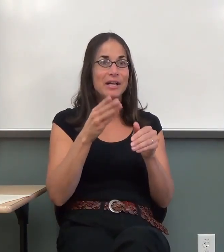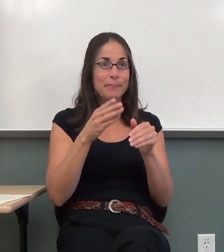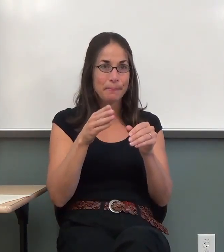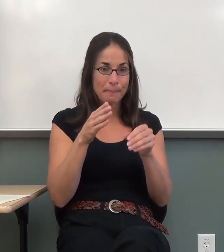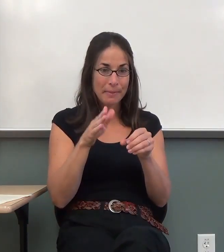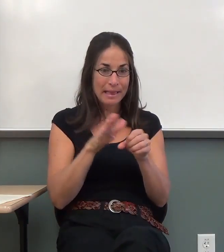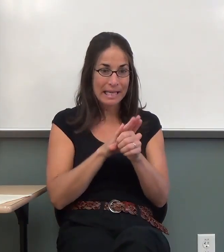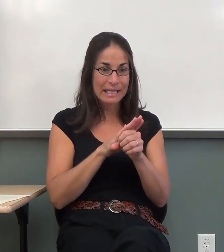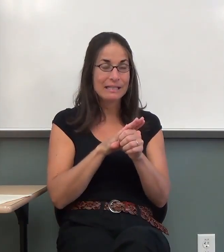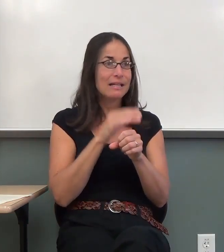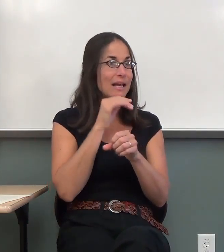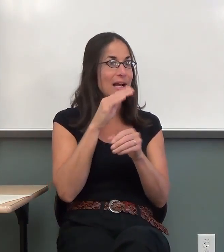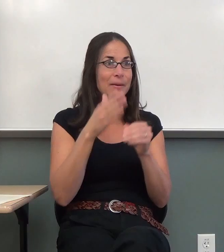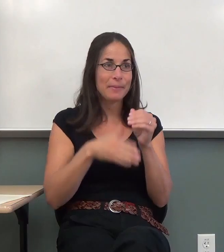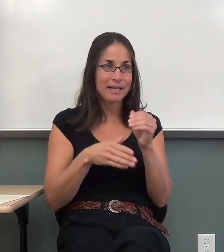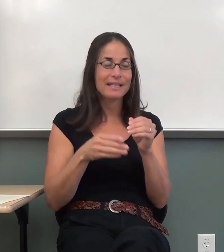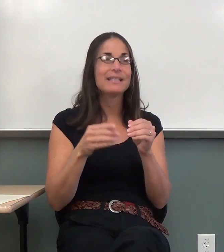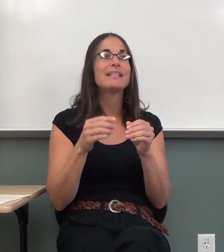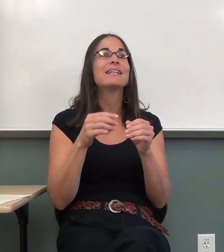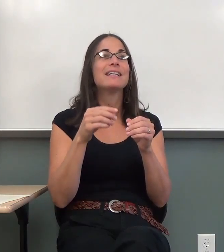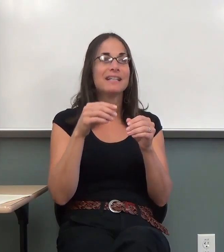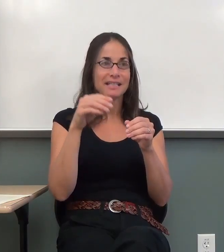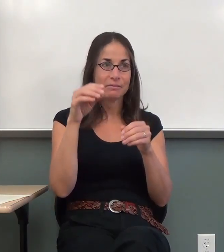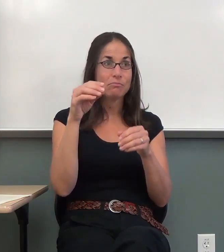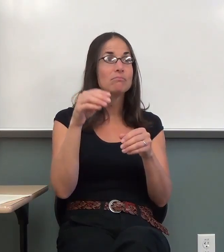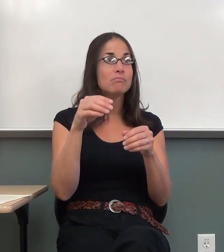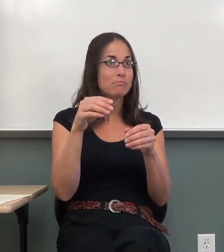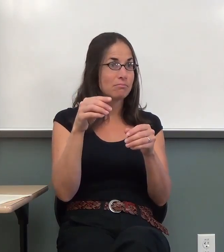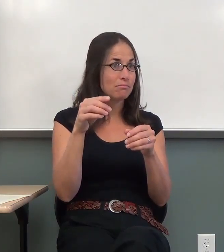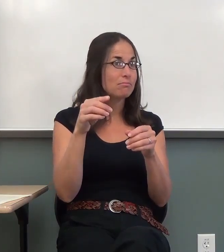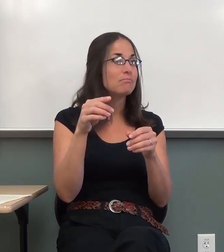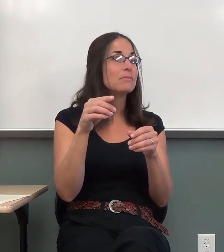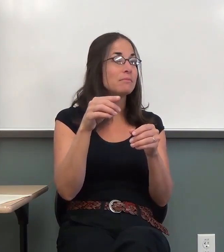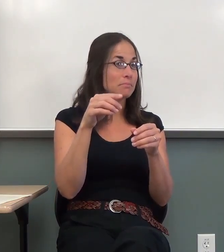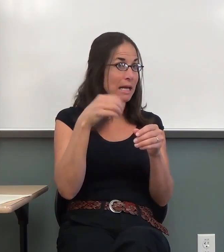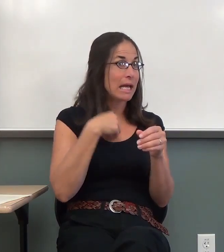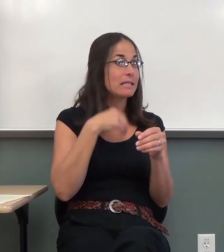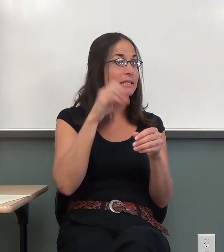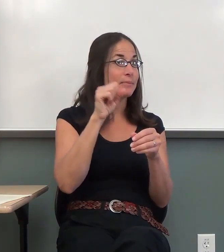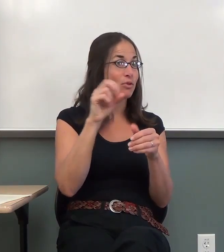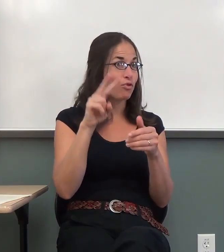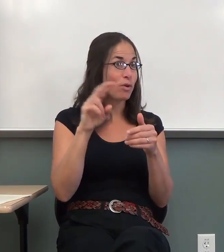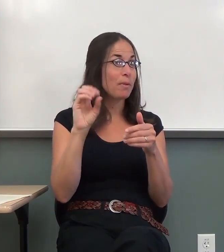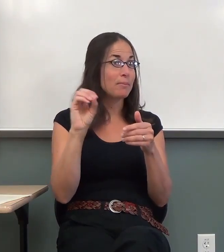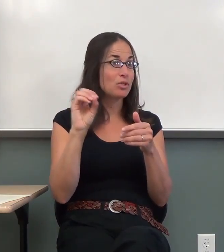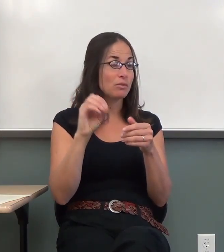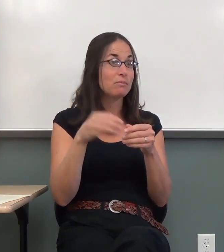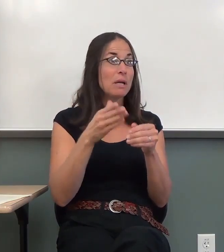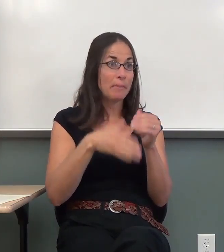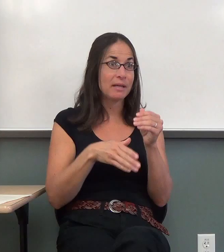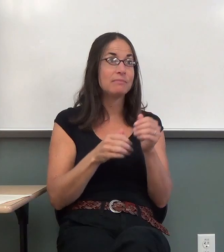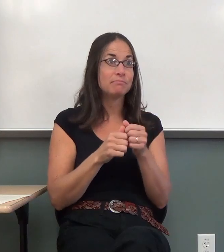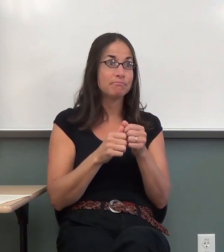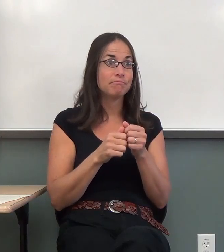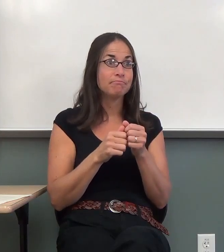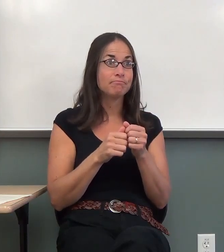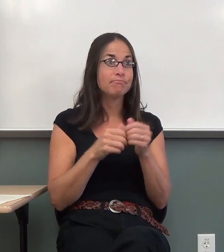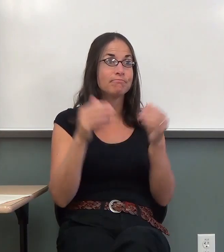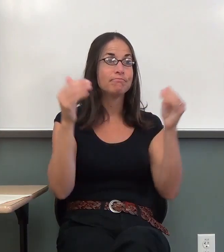complete. I would agree with you. It has a subject, a verb, and an object, right? Good. Jennifer, take the next one. People with